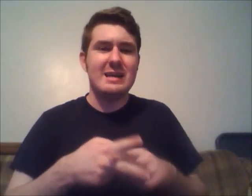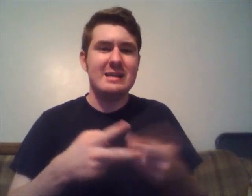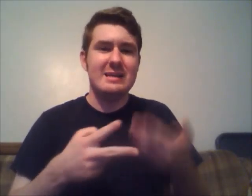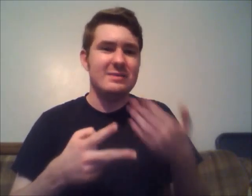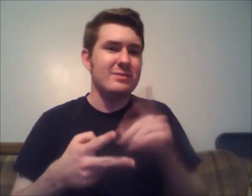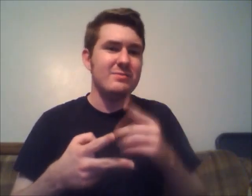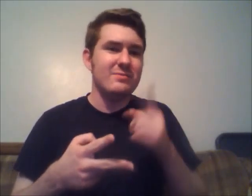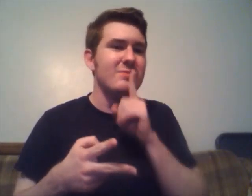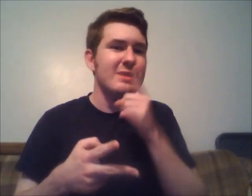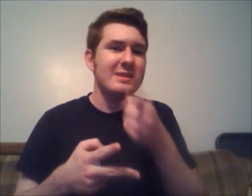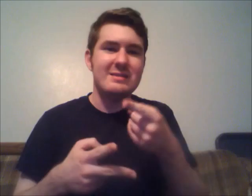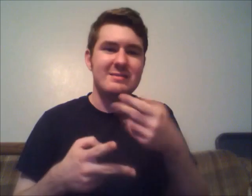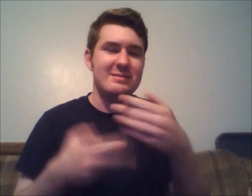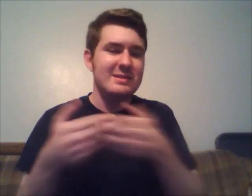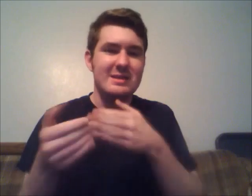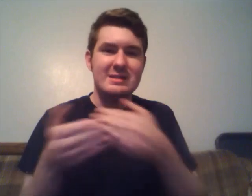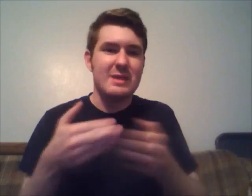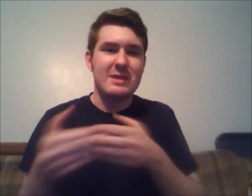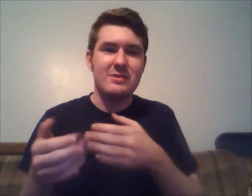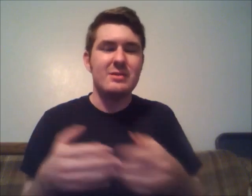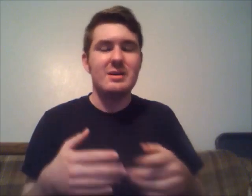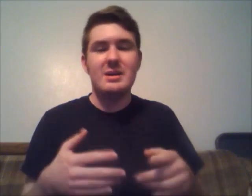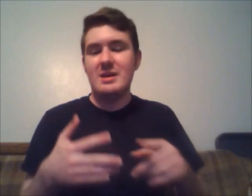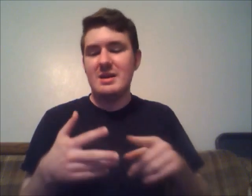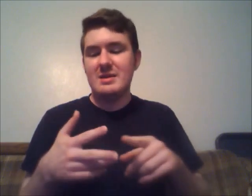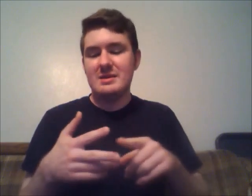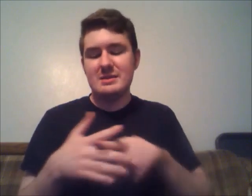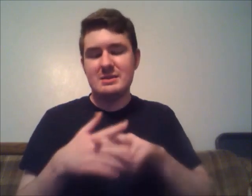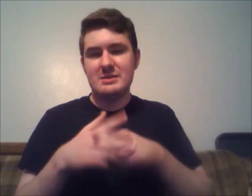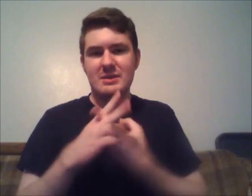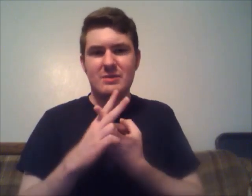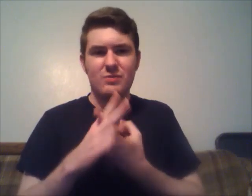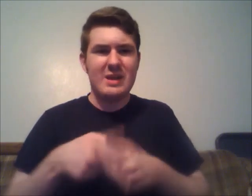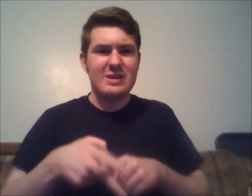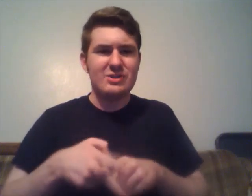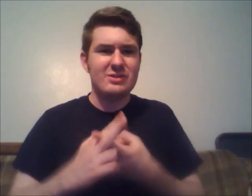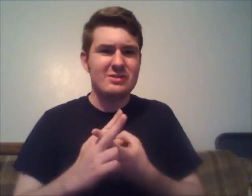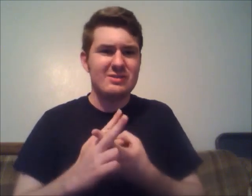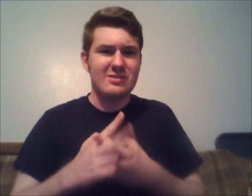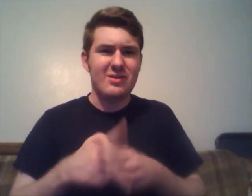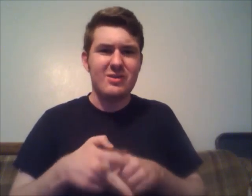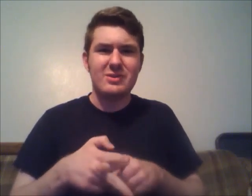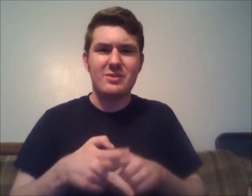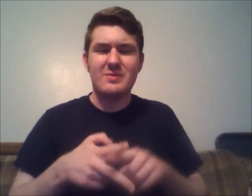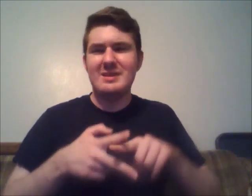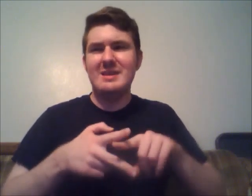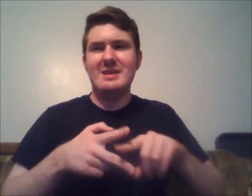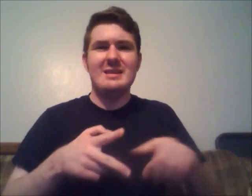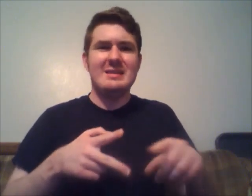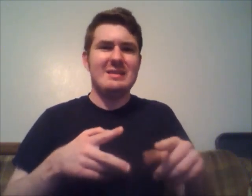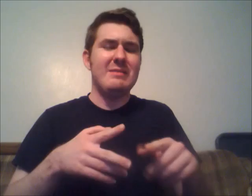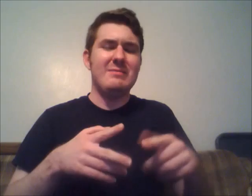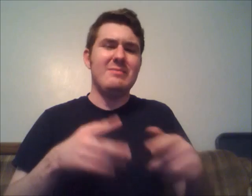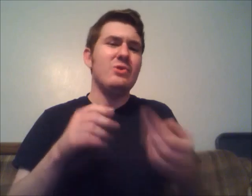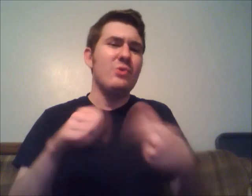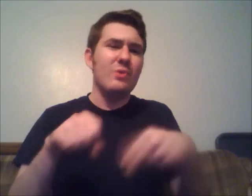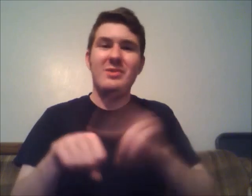It really doesn't matter. And this is like wrench also, but normally